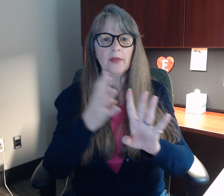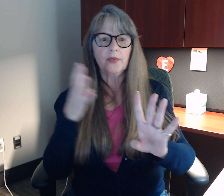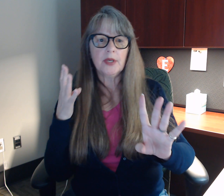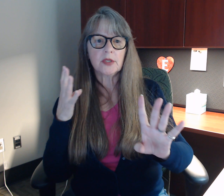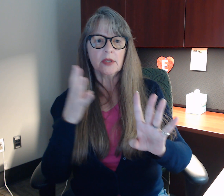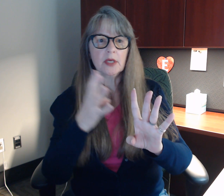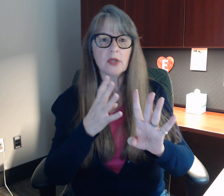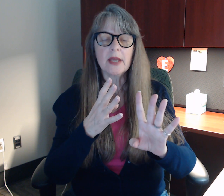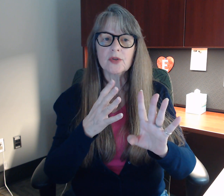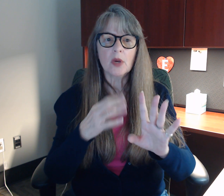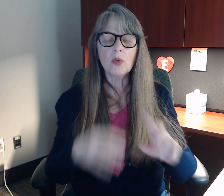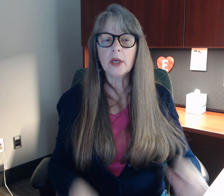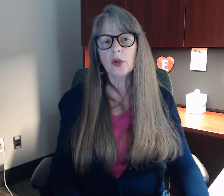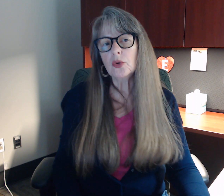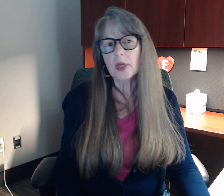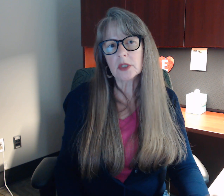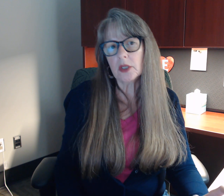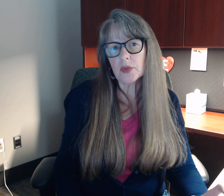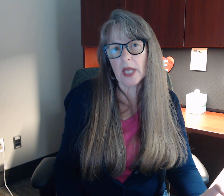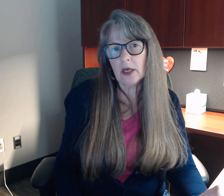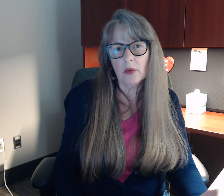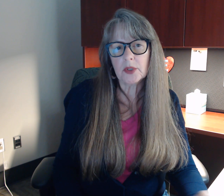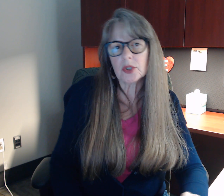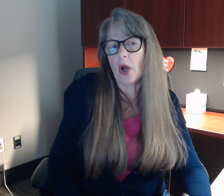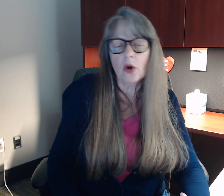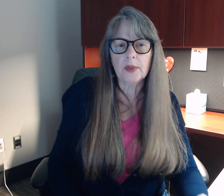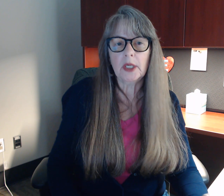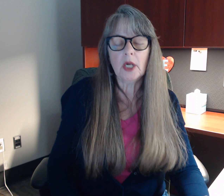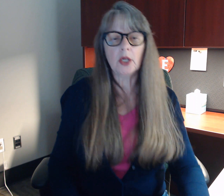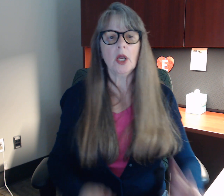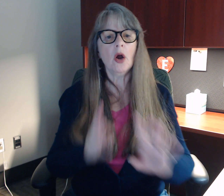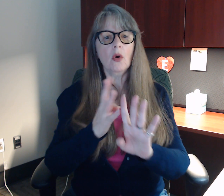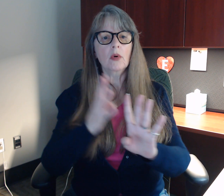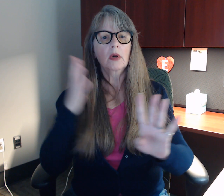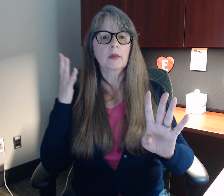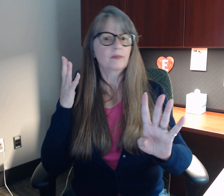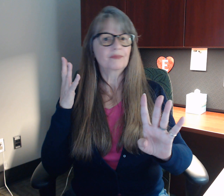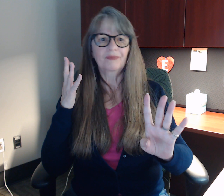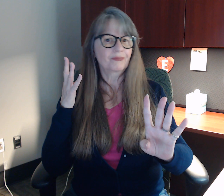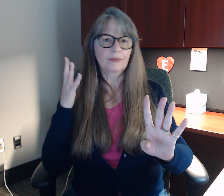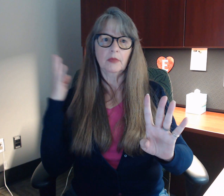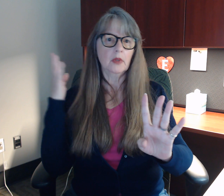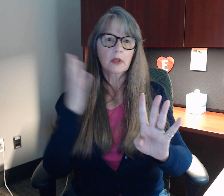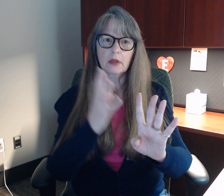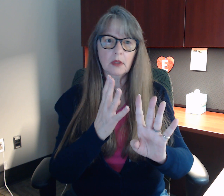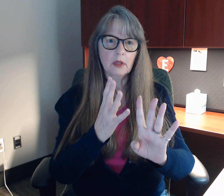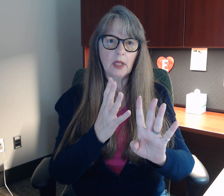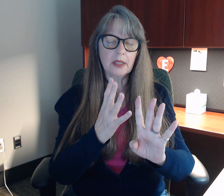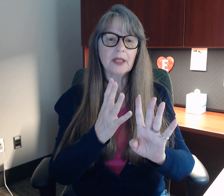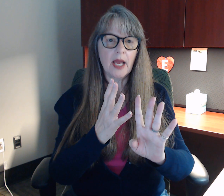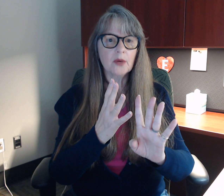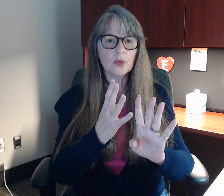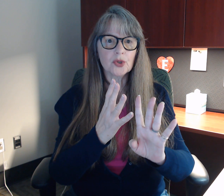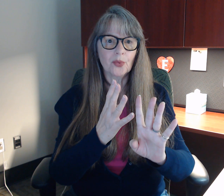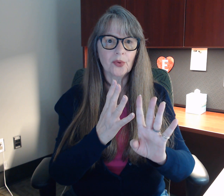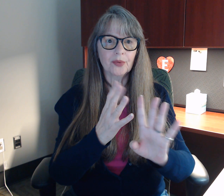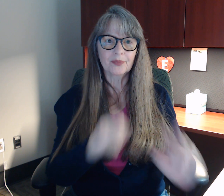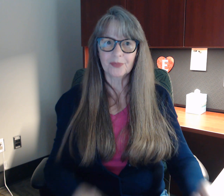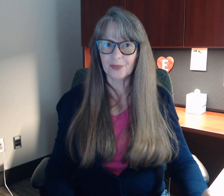this and this, someone who doesn't know sign language is already going to know that the line was shorter, right?